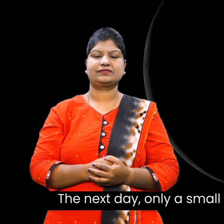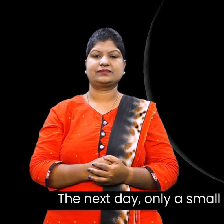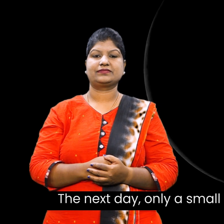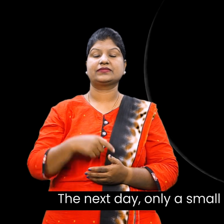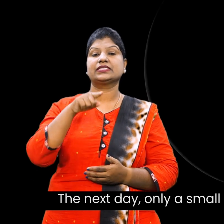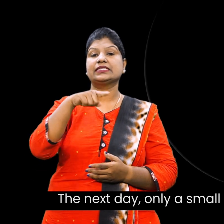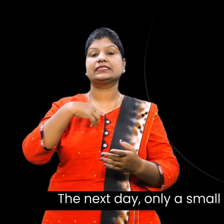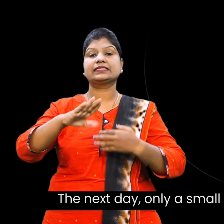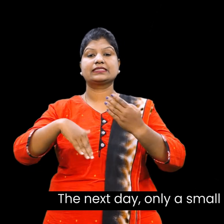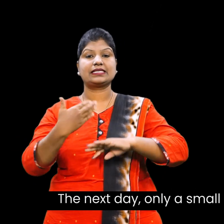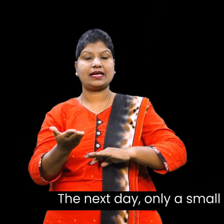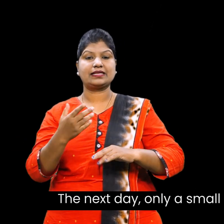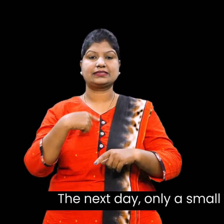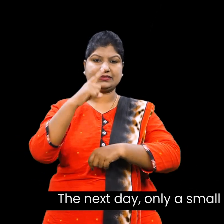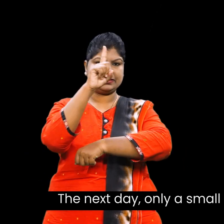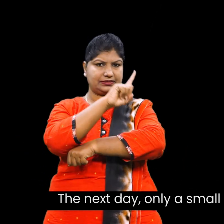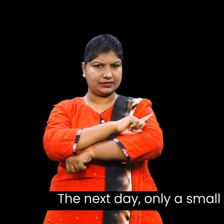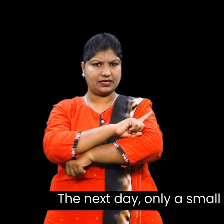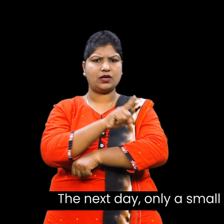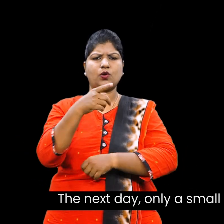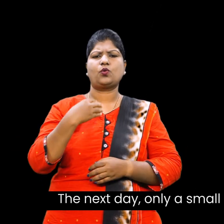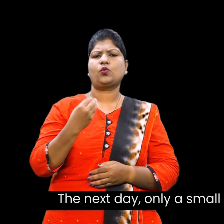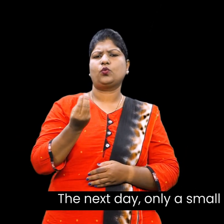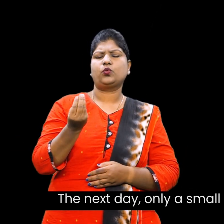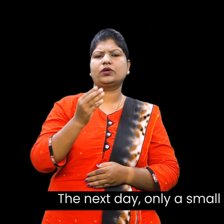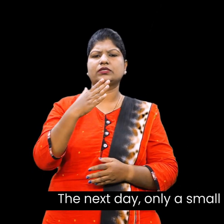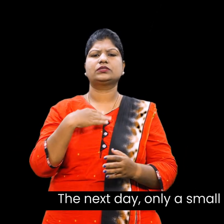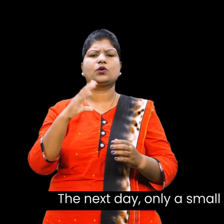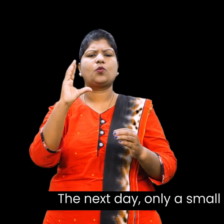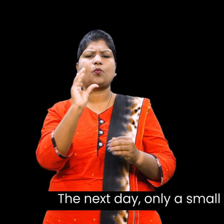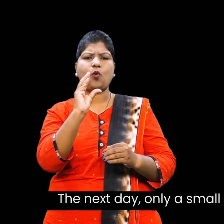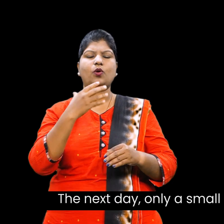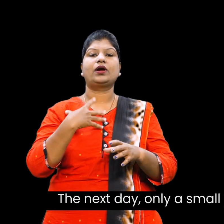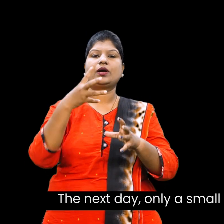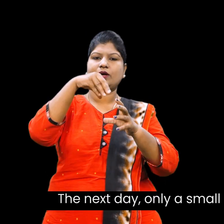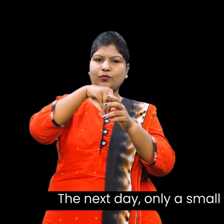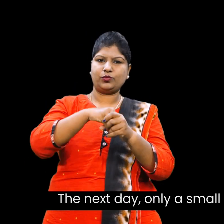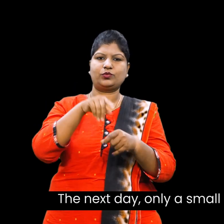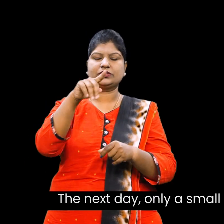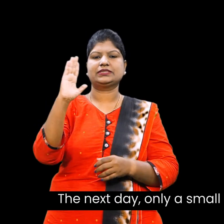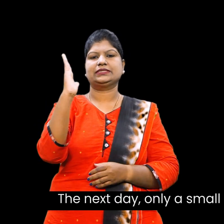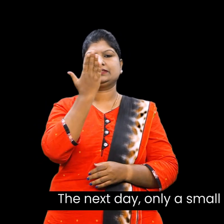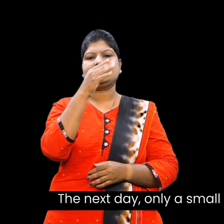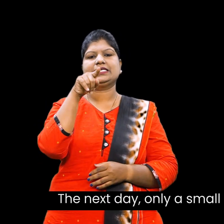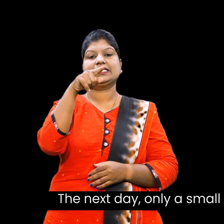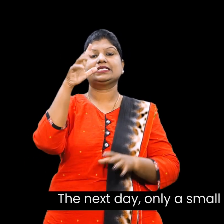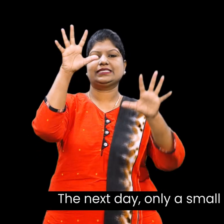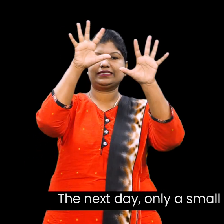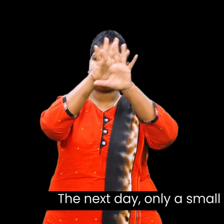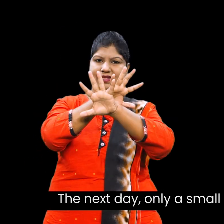The next day, only a small portion of the moon appears in the sky.